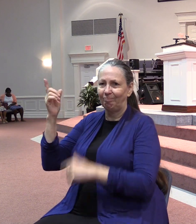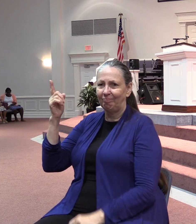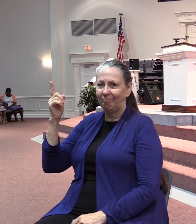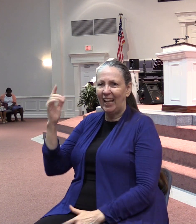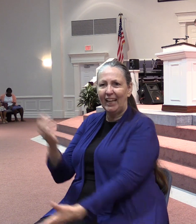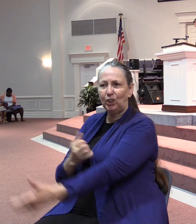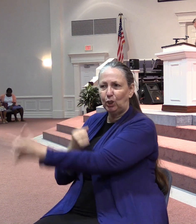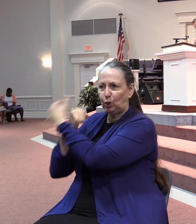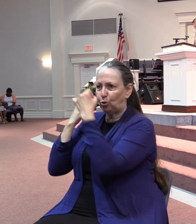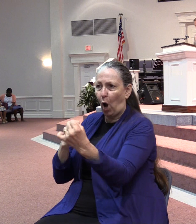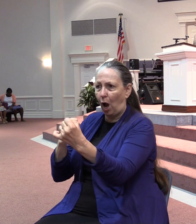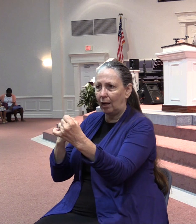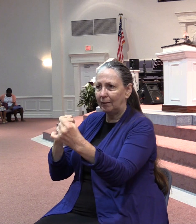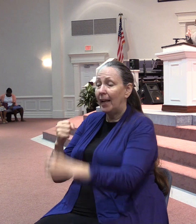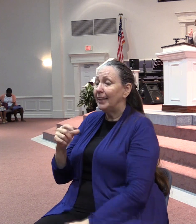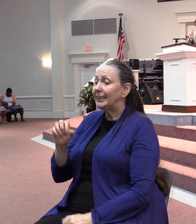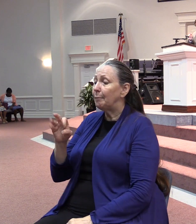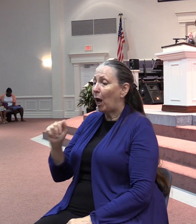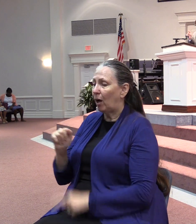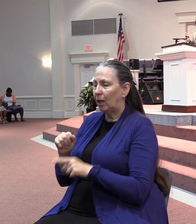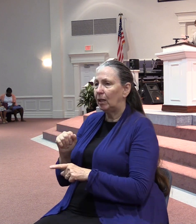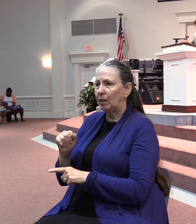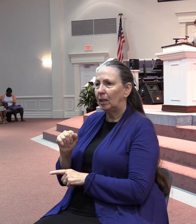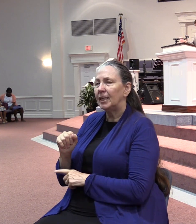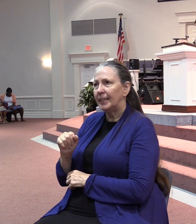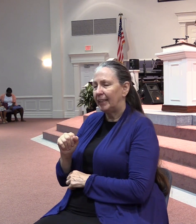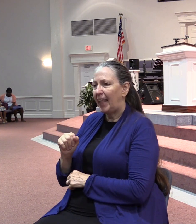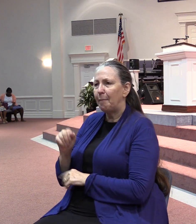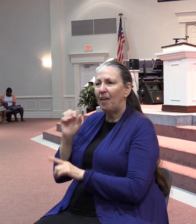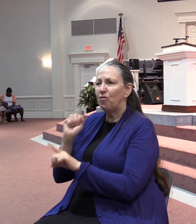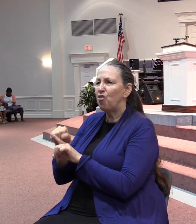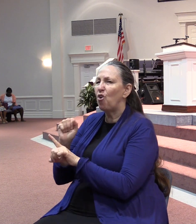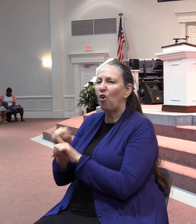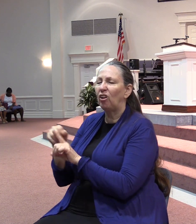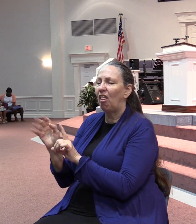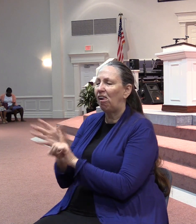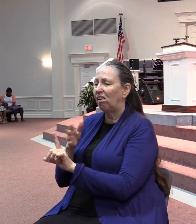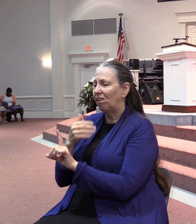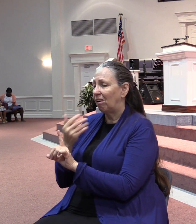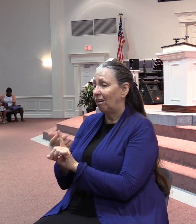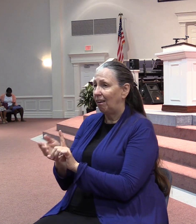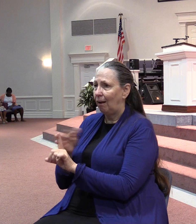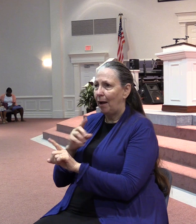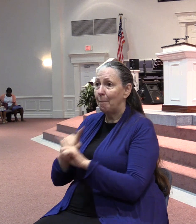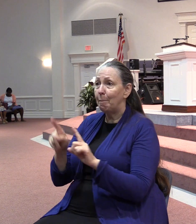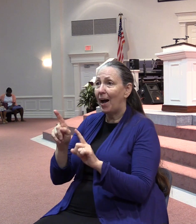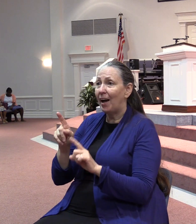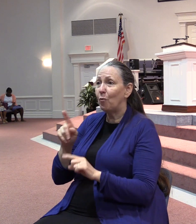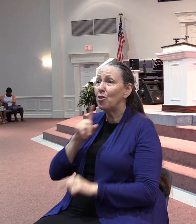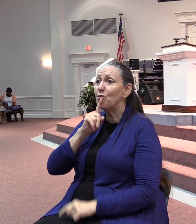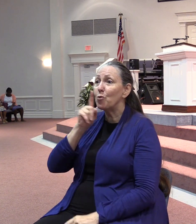is stronger. Samaria had been bewitched. But when the apostolic church showed